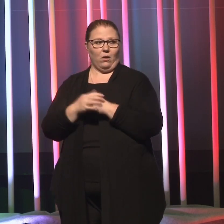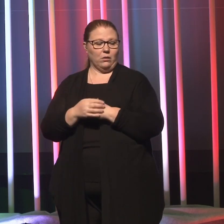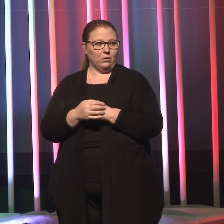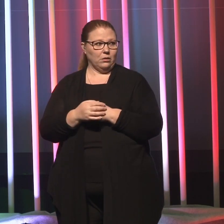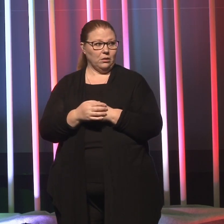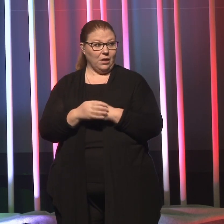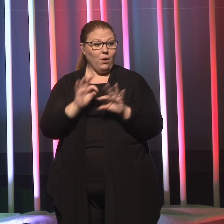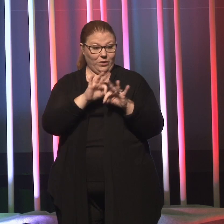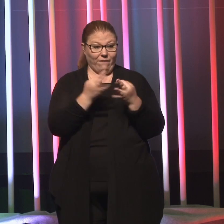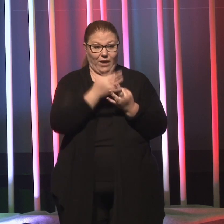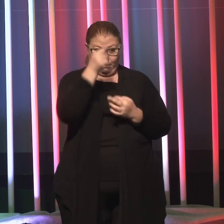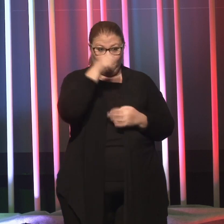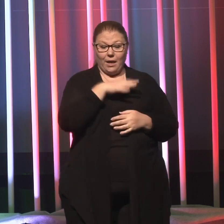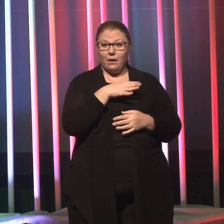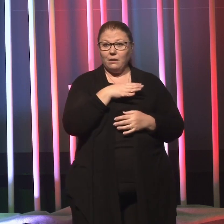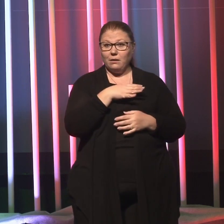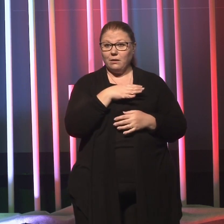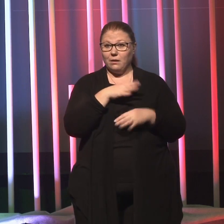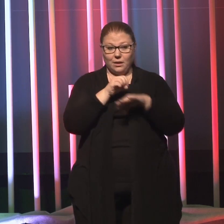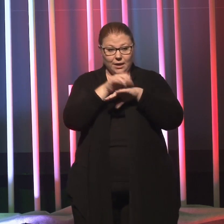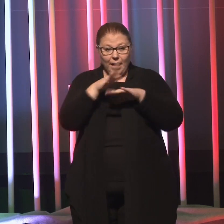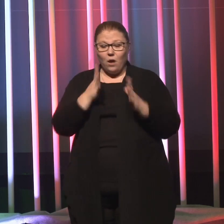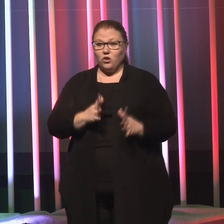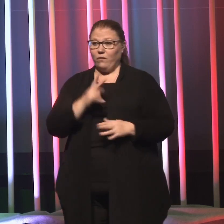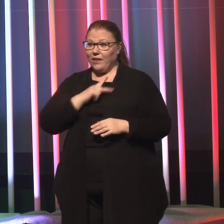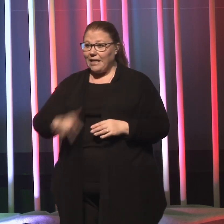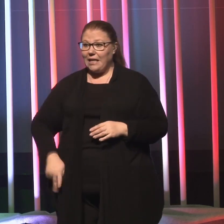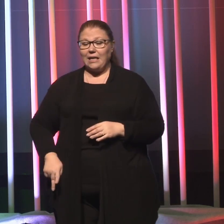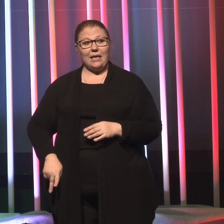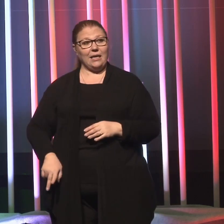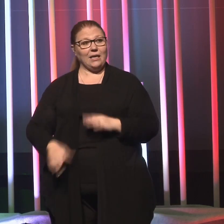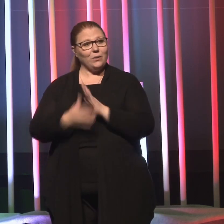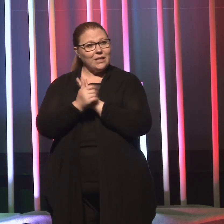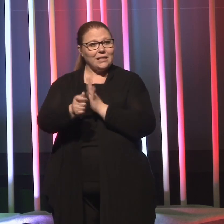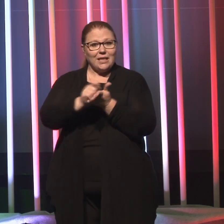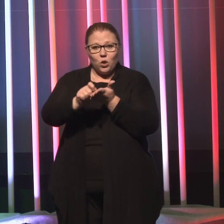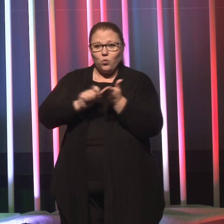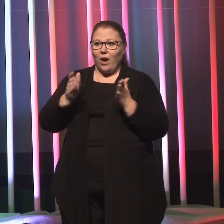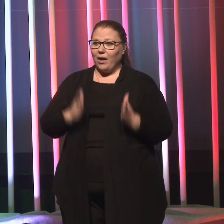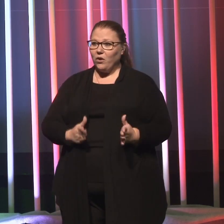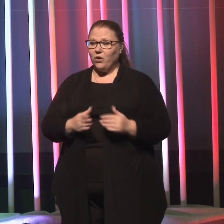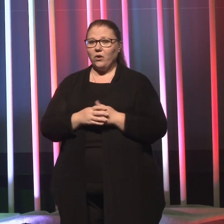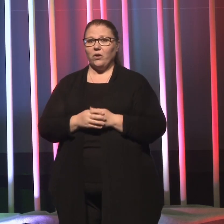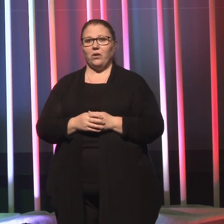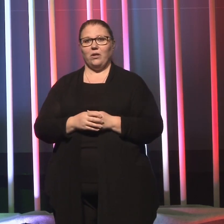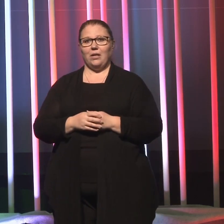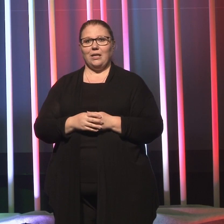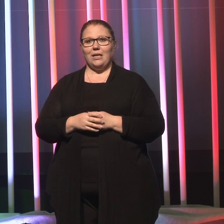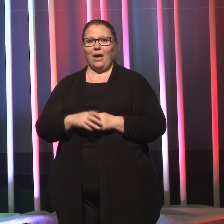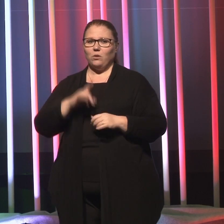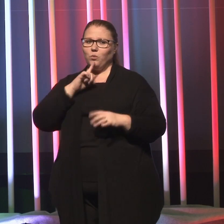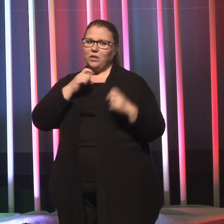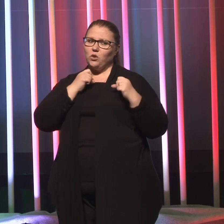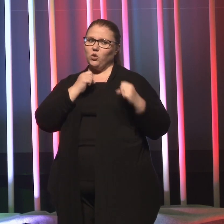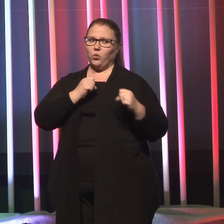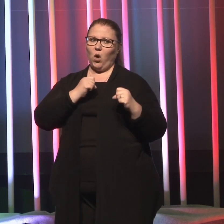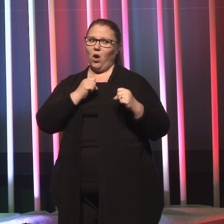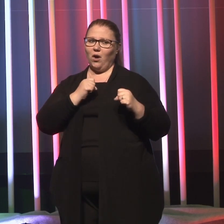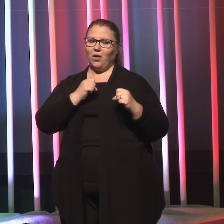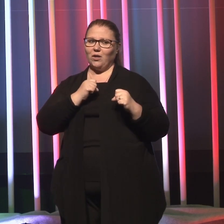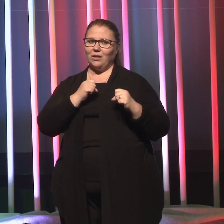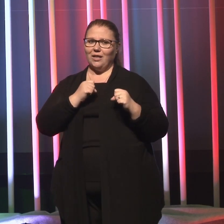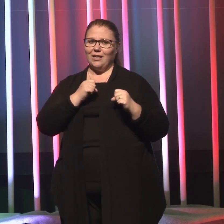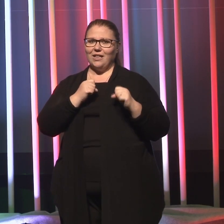family man. He was a counselor of the kings. He was a skilled writer. He was an ardent defender of God's